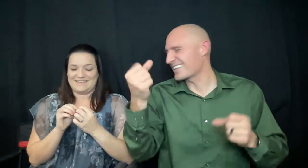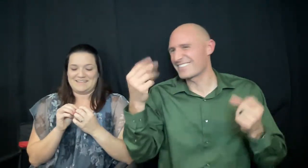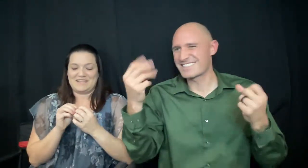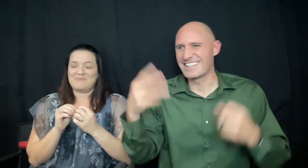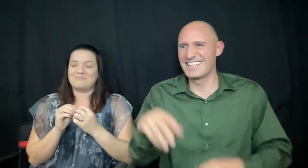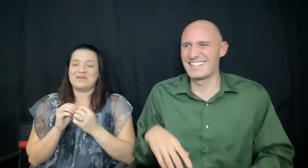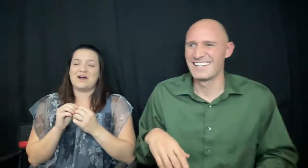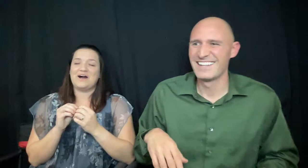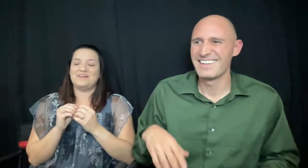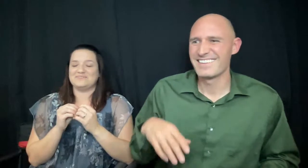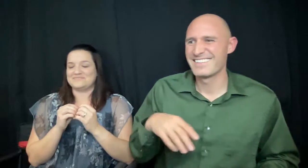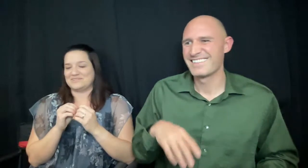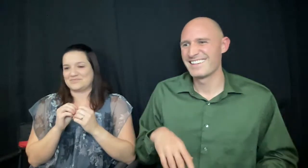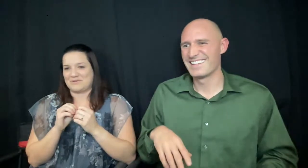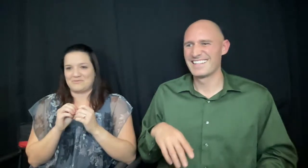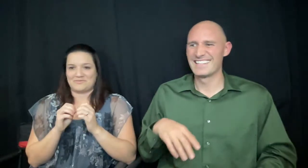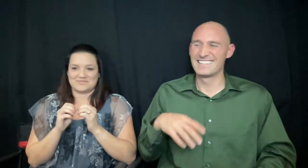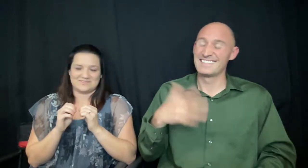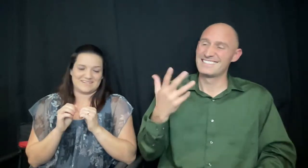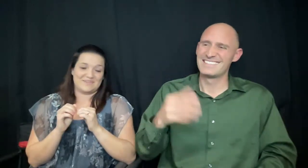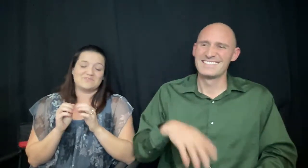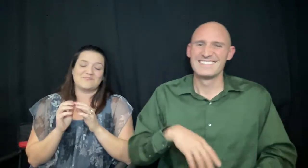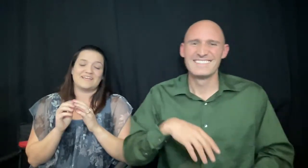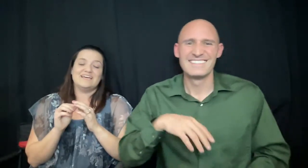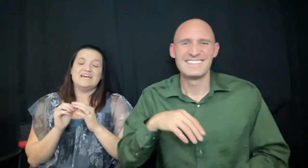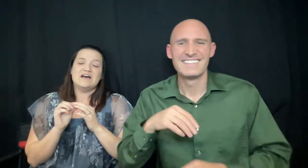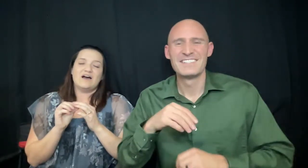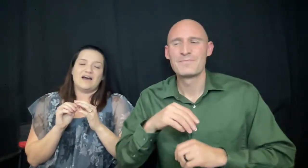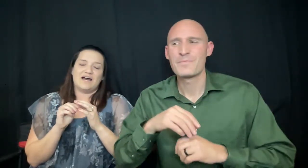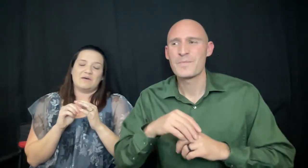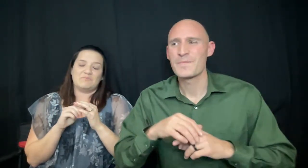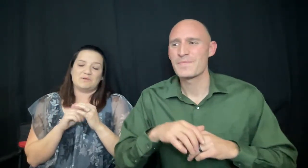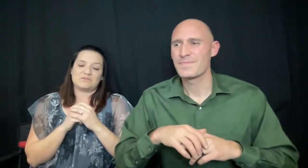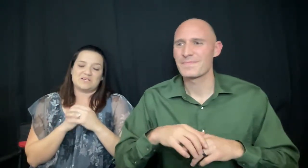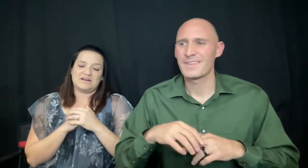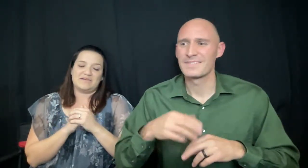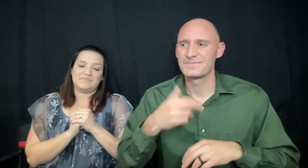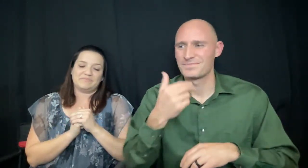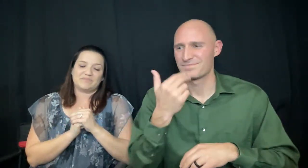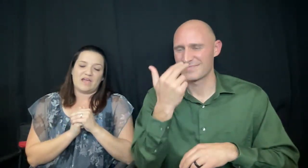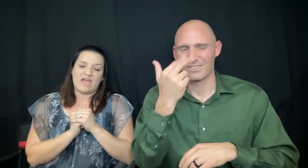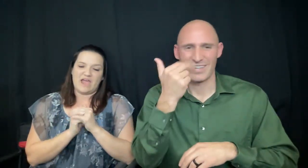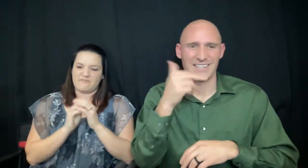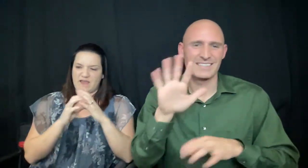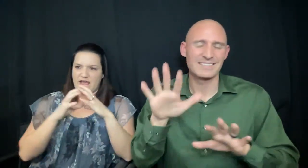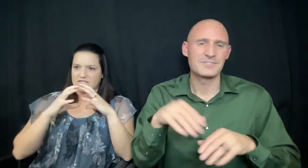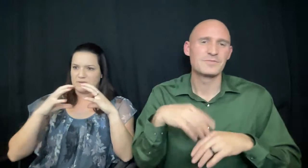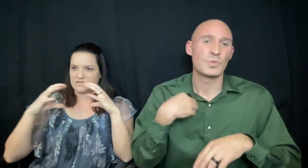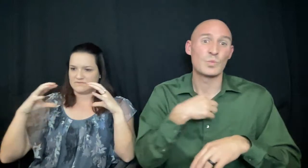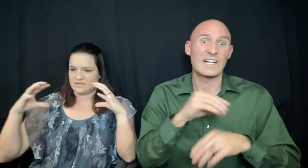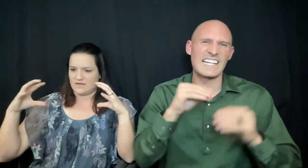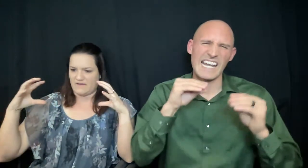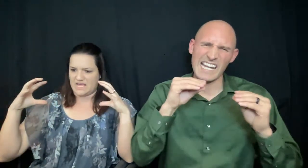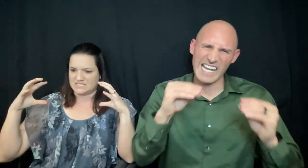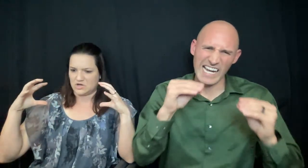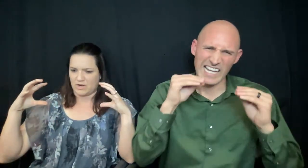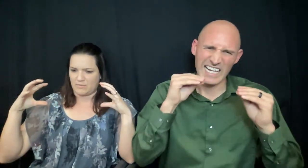language. No, we all use English grammar when we're first learning sign language. It was funny. We were taught every aspect of ASL grammar,